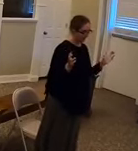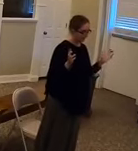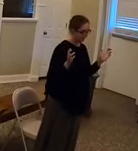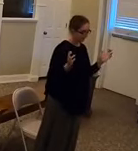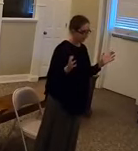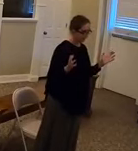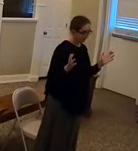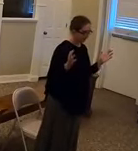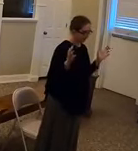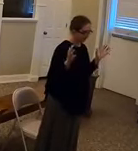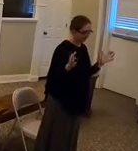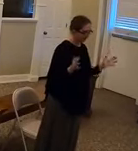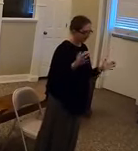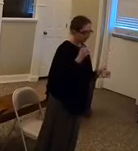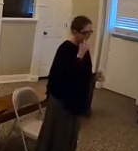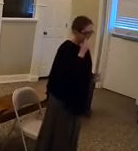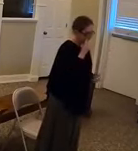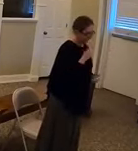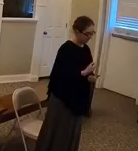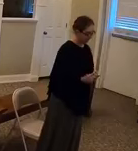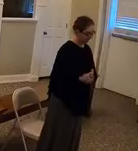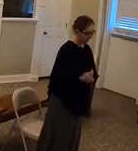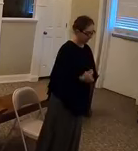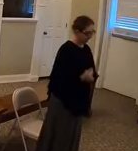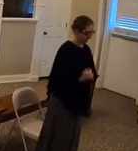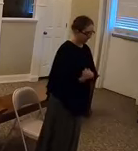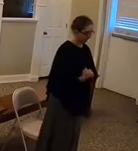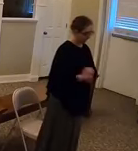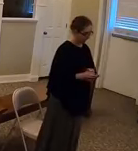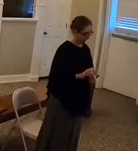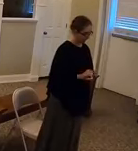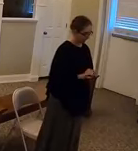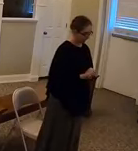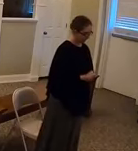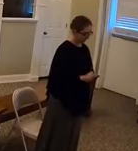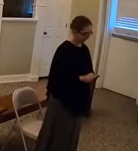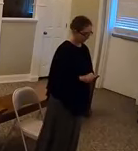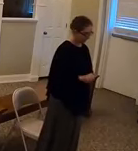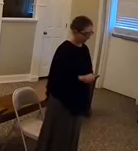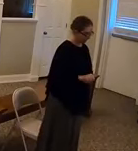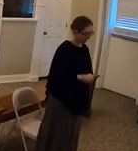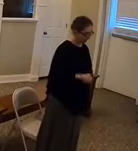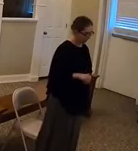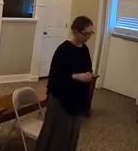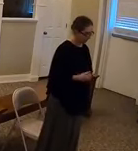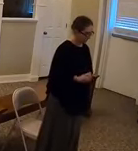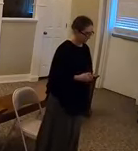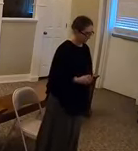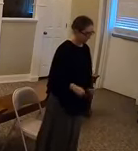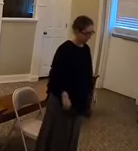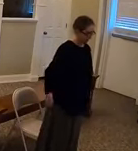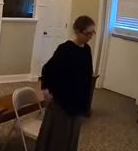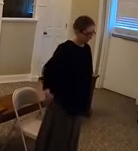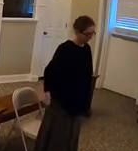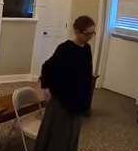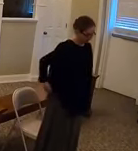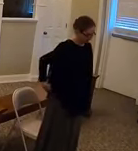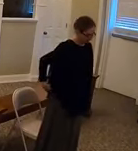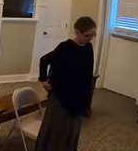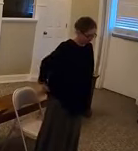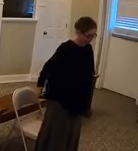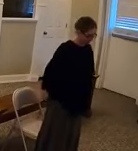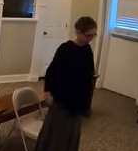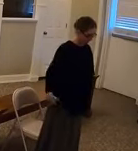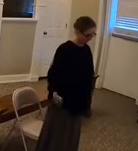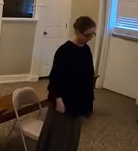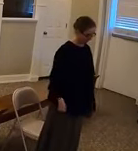the need, Lord, that they have tonight. In Jesus' mighty name, strengthen this Crossroads Church family, Lord. In the name